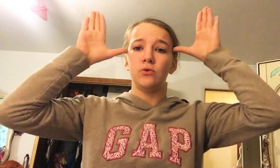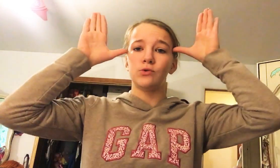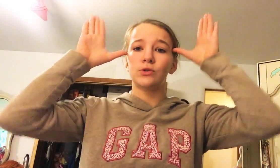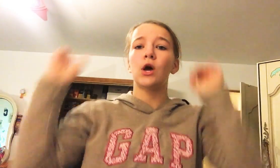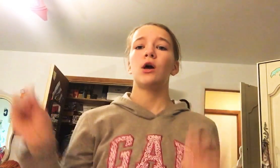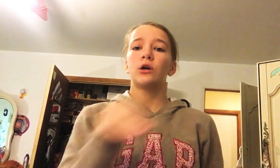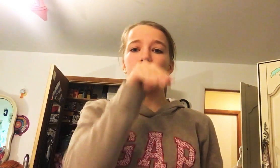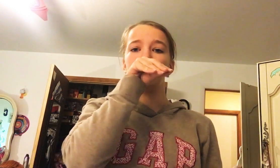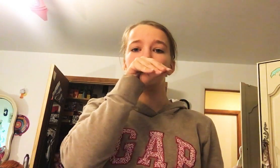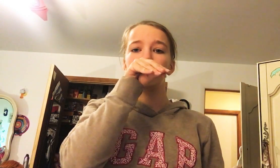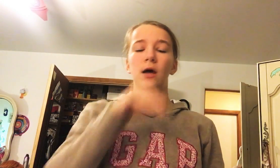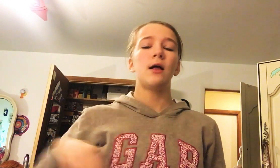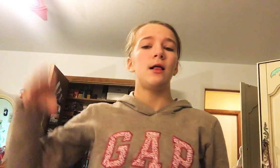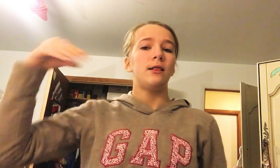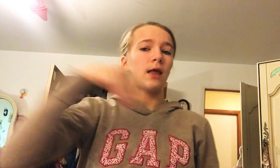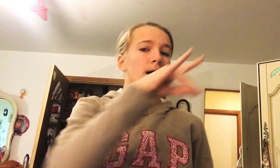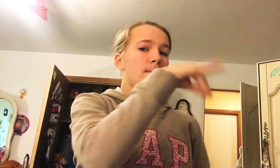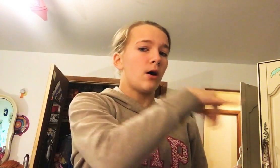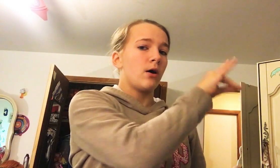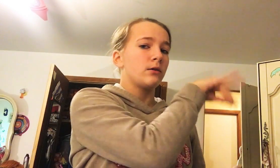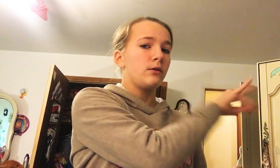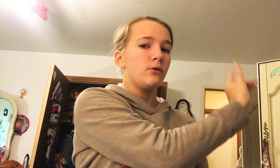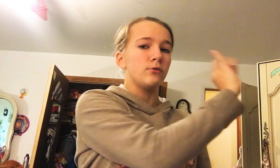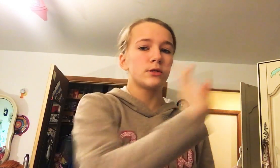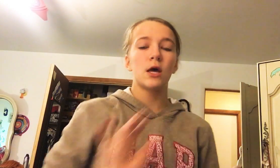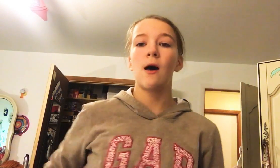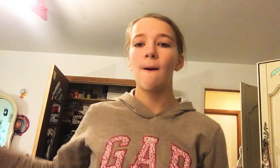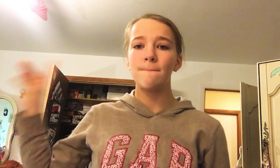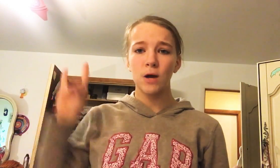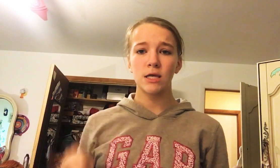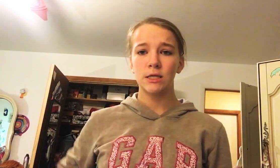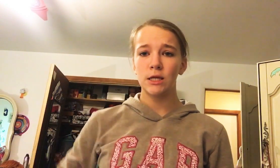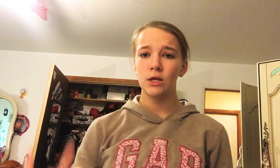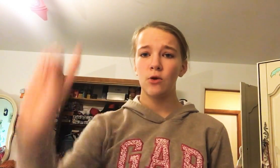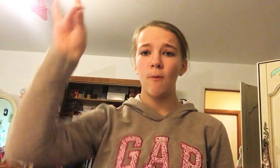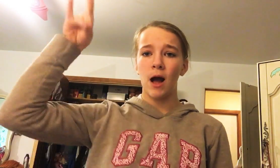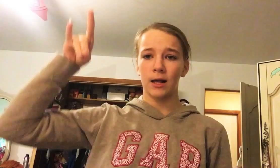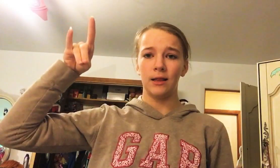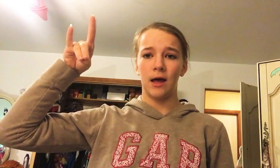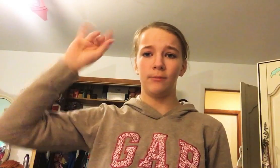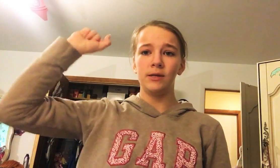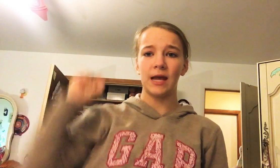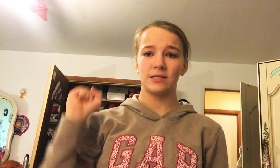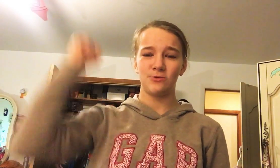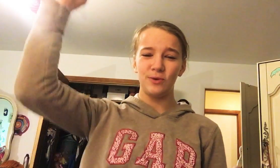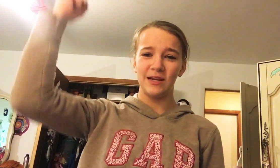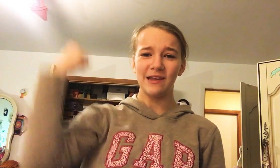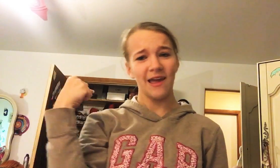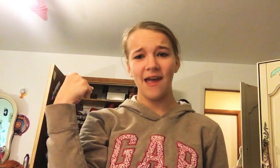moose, goose, llama on the loose. President Obama llama, yes we can.